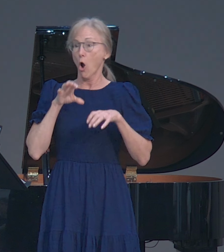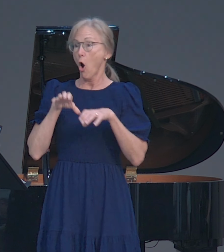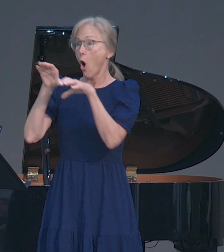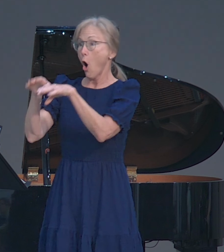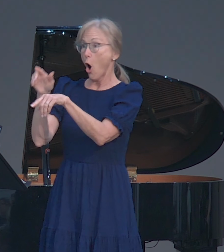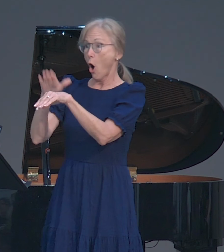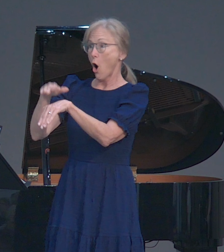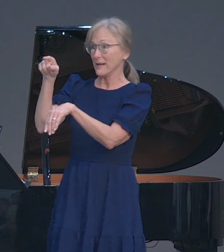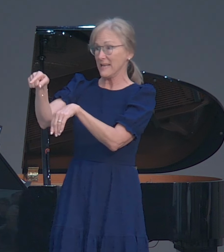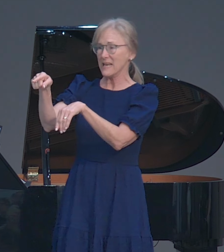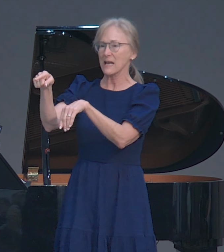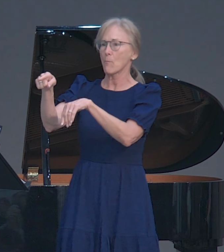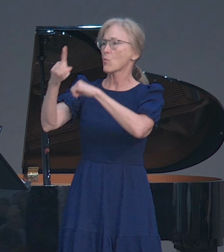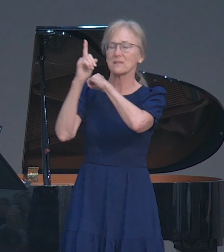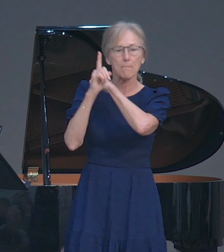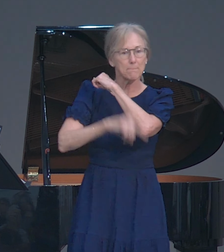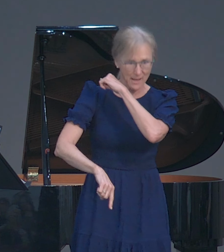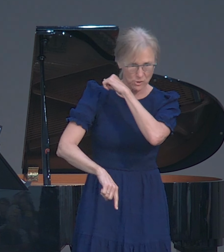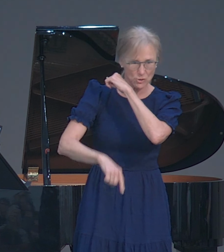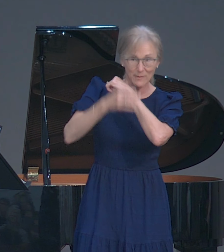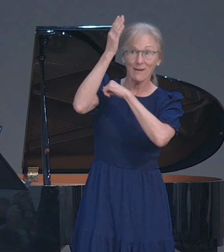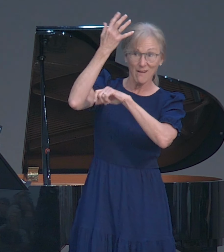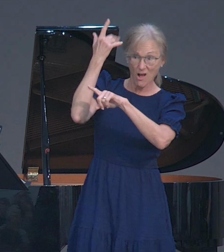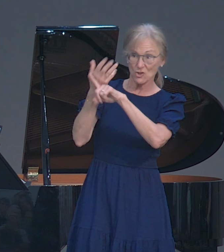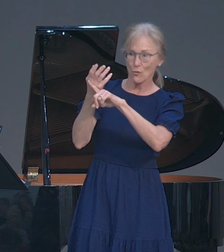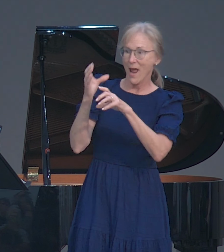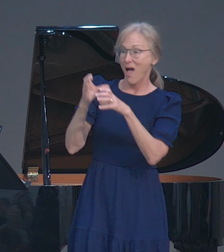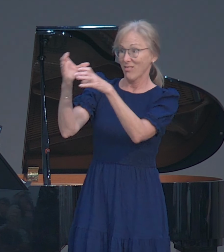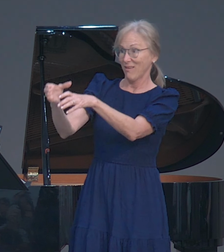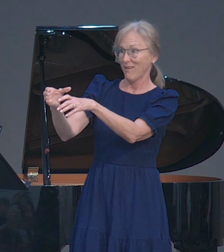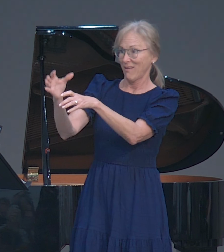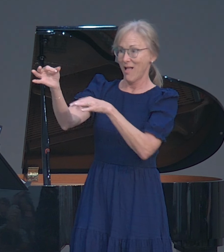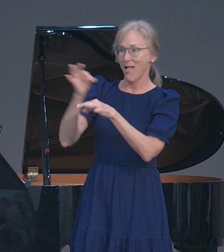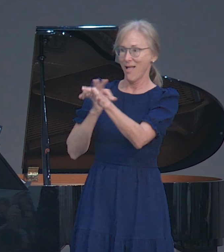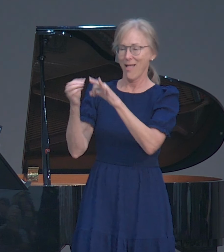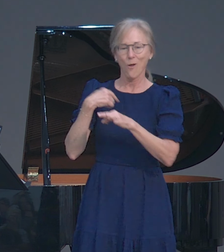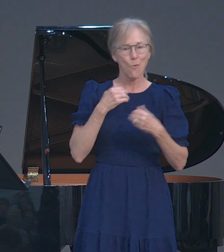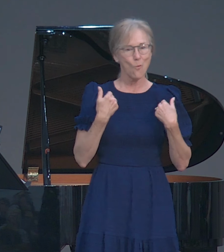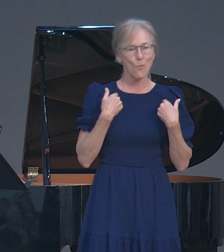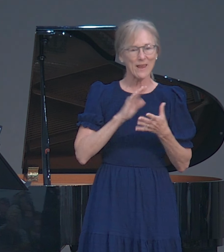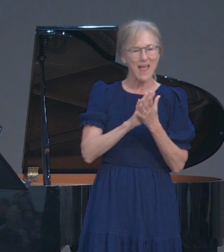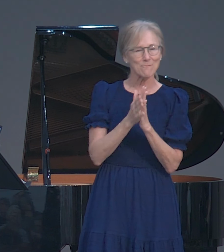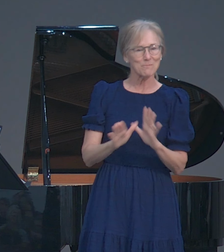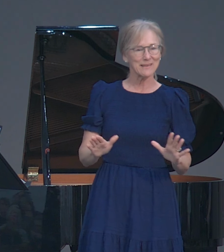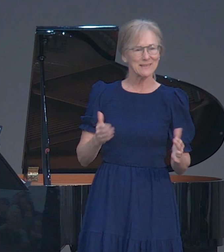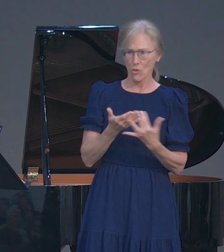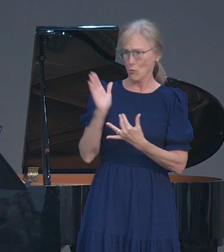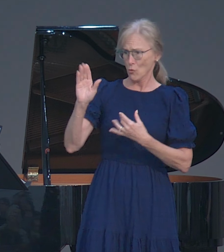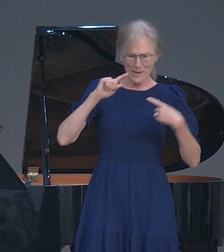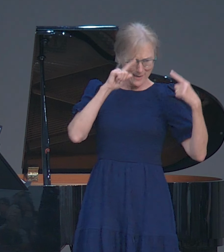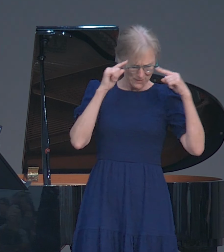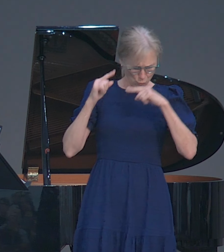the chastisement that brought us peace. And with his wounds, we are